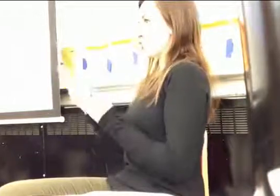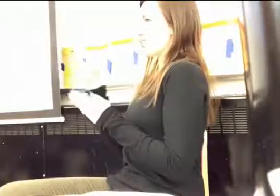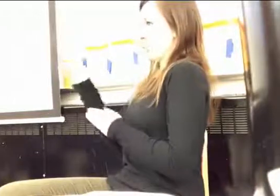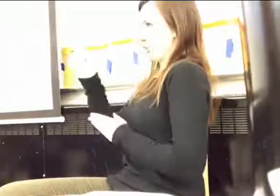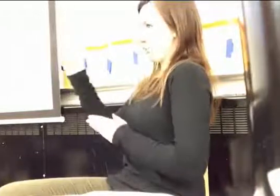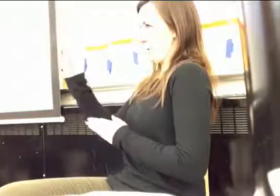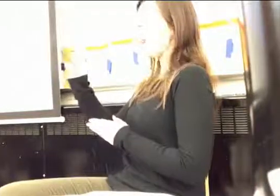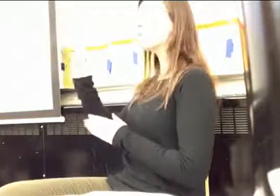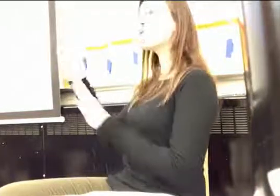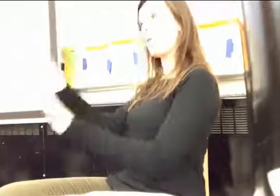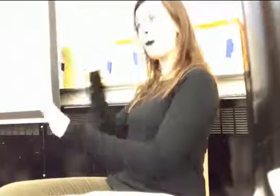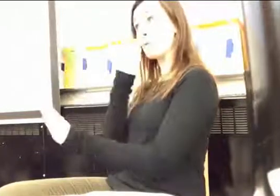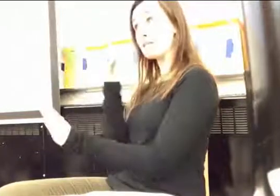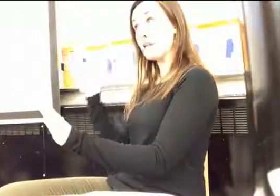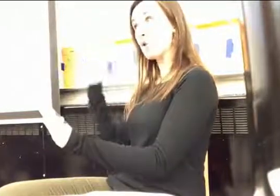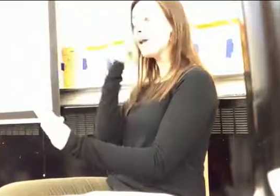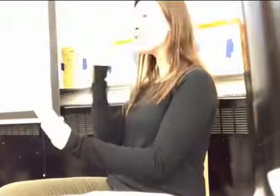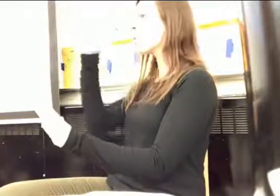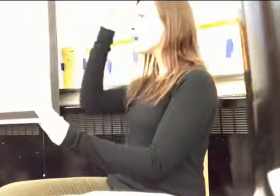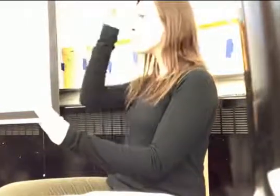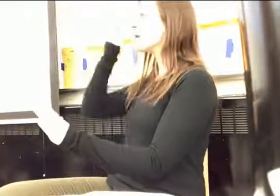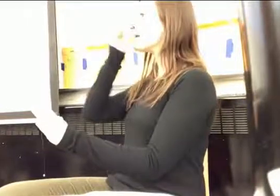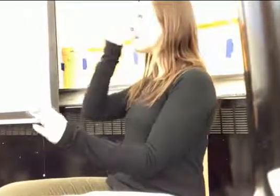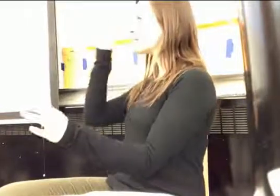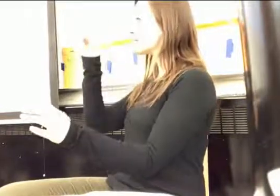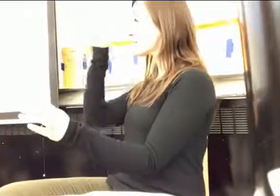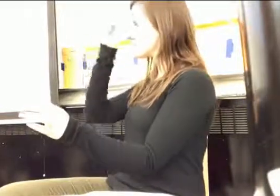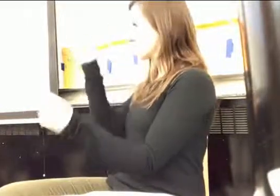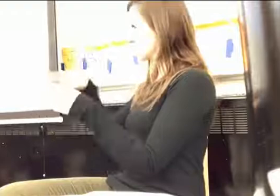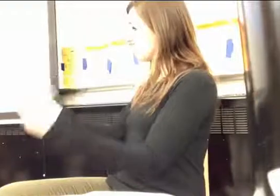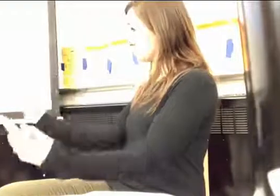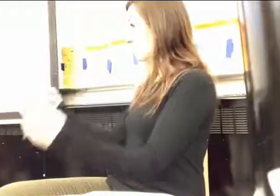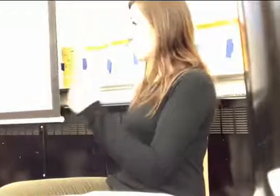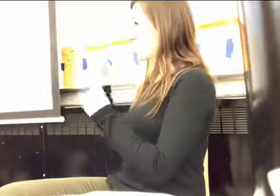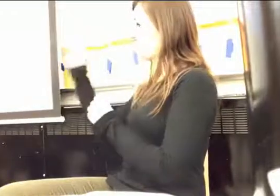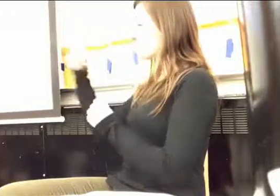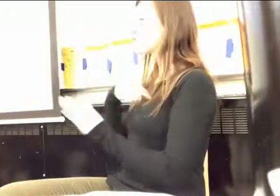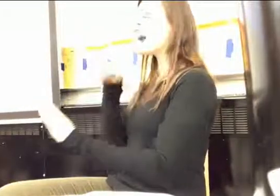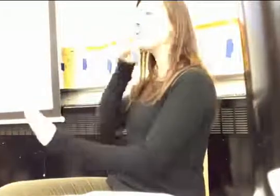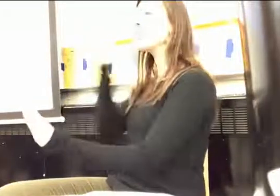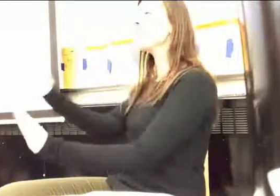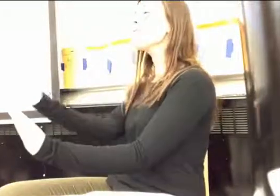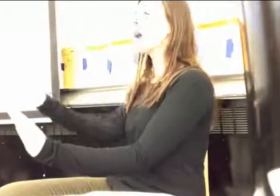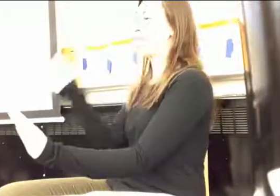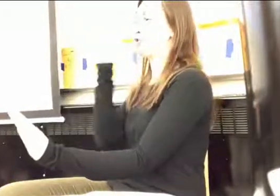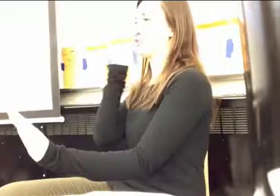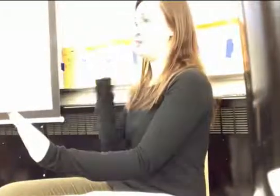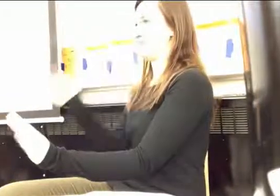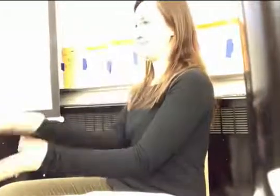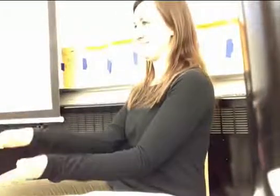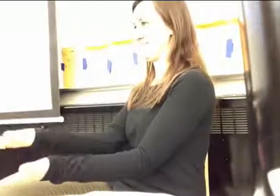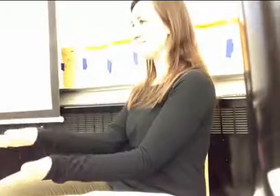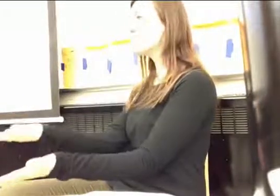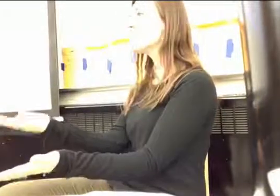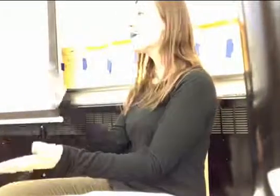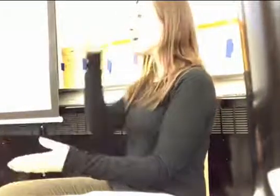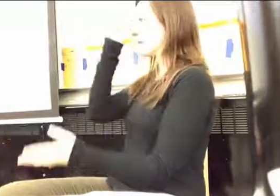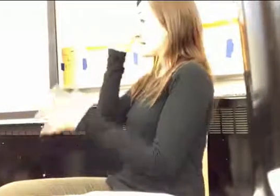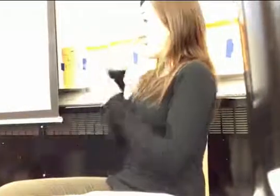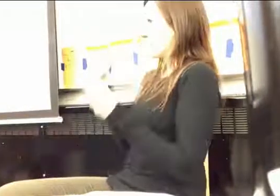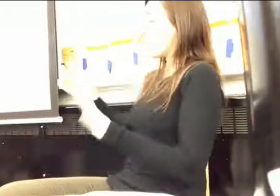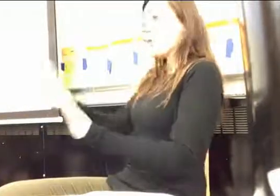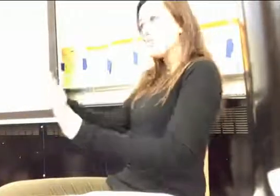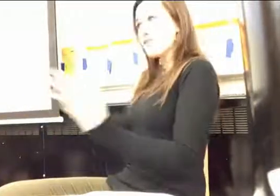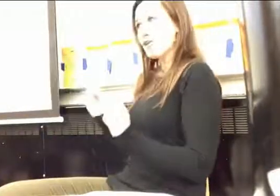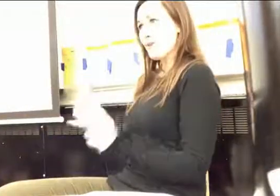that if you have a differing opinion of whether or not they're a robber baron, I would love to hear it because I'm just letting you know, you can all have